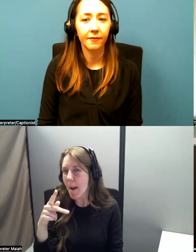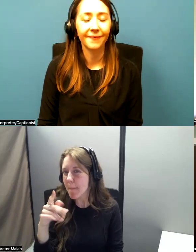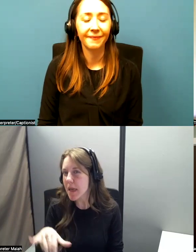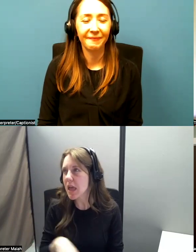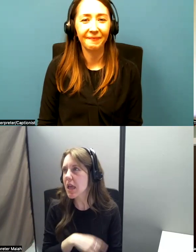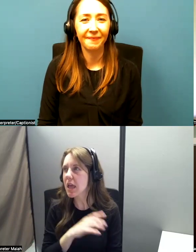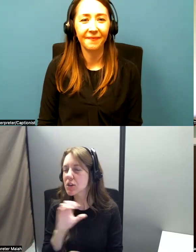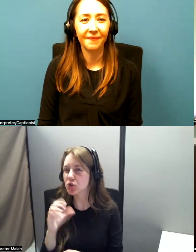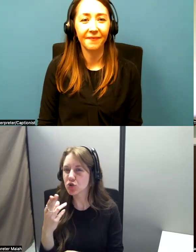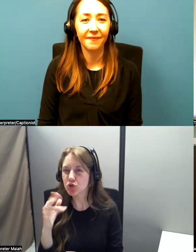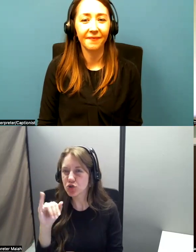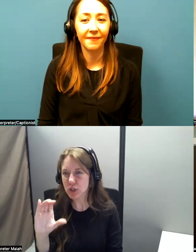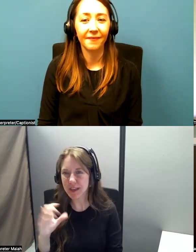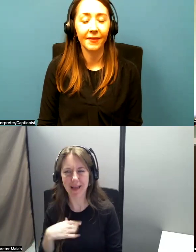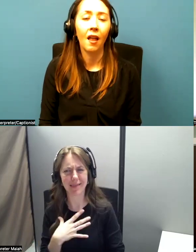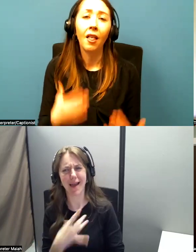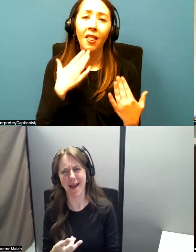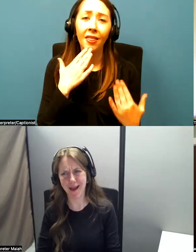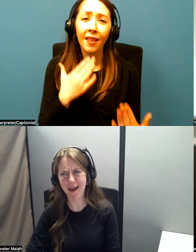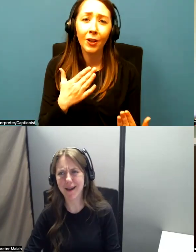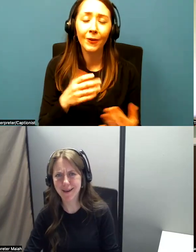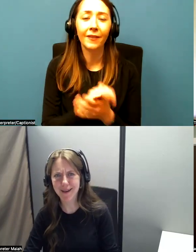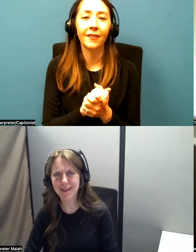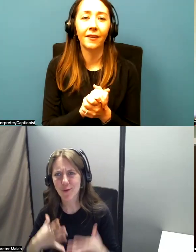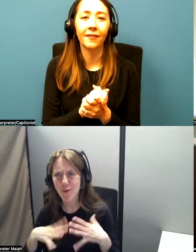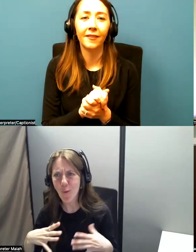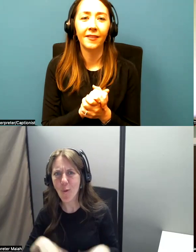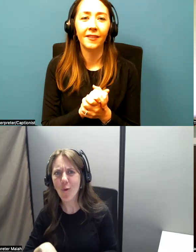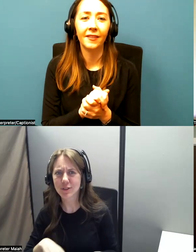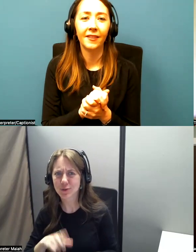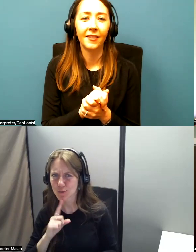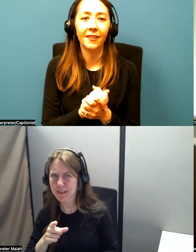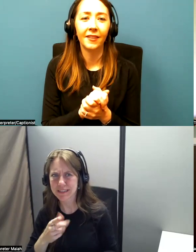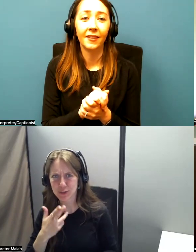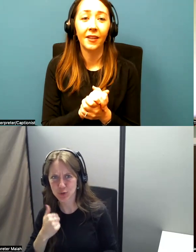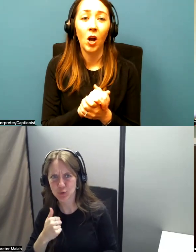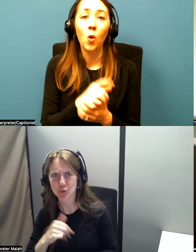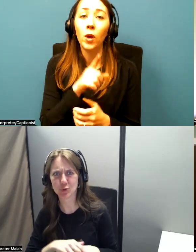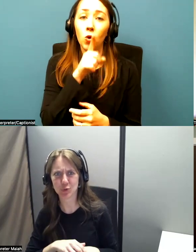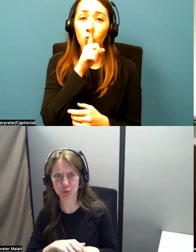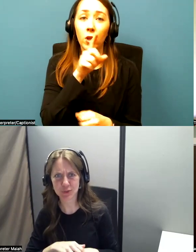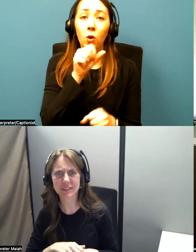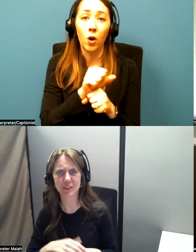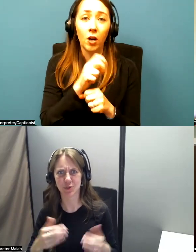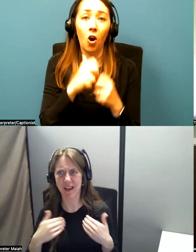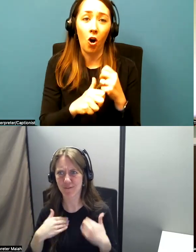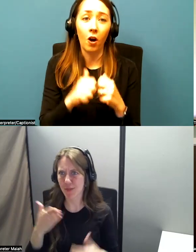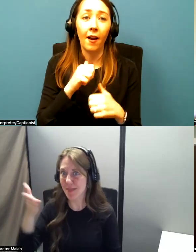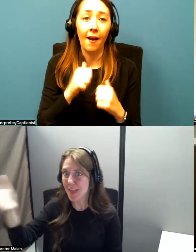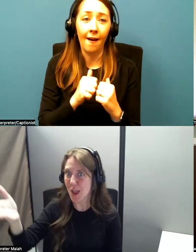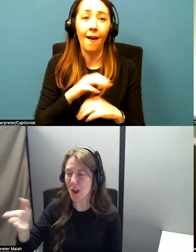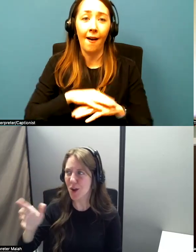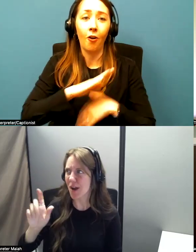I really liked them. Yeah, Thank you. That was the whole something we I had worked really told hard them on. to pick out an outfit for Yes,